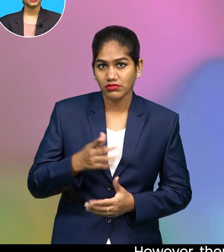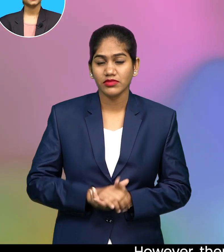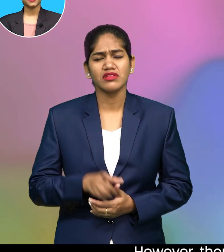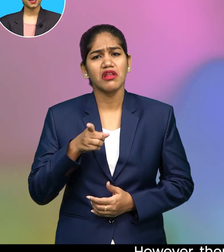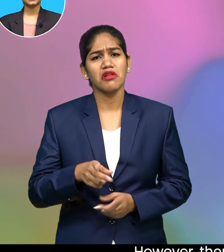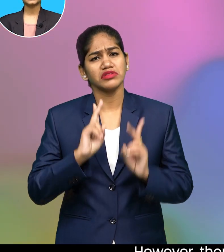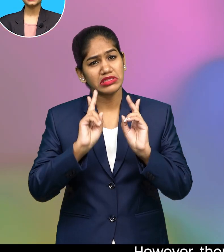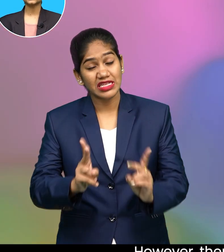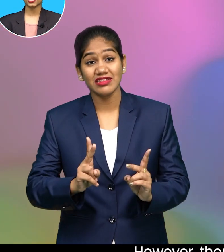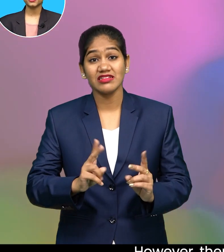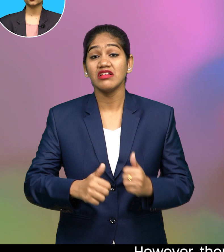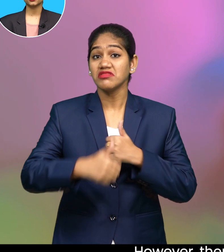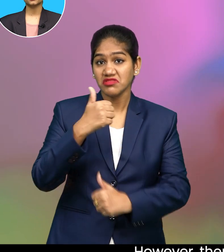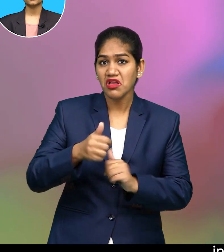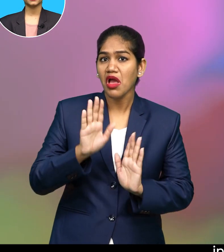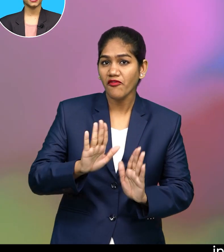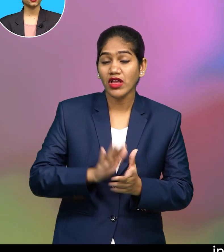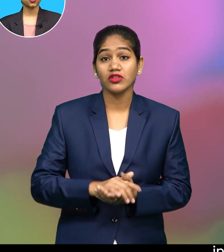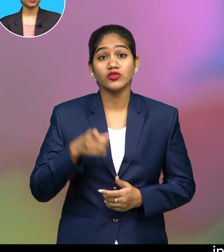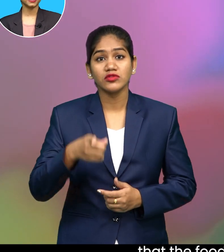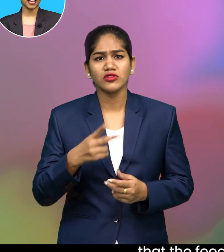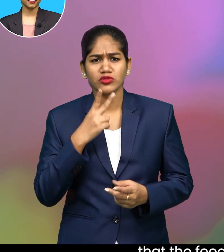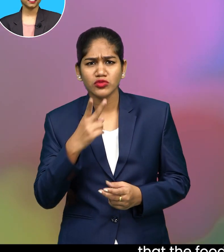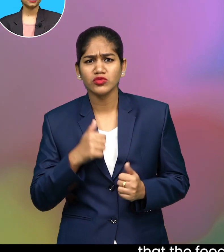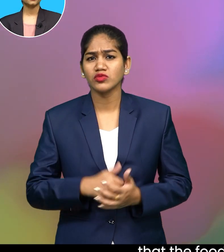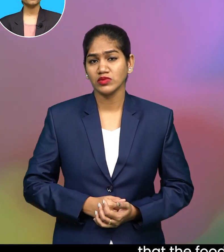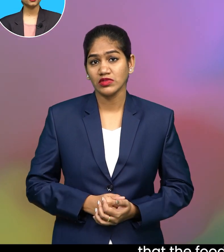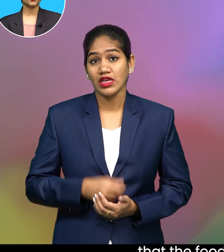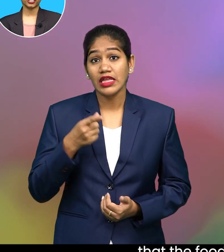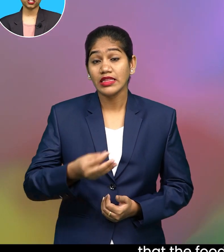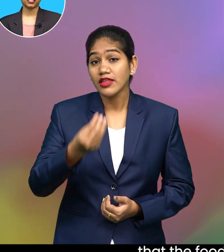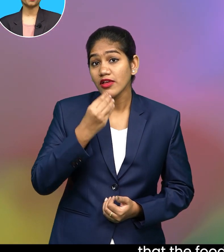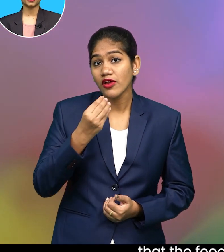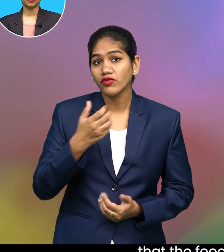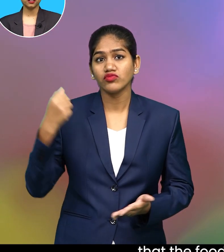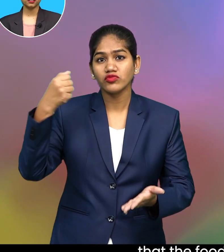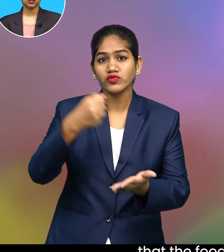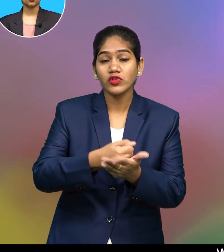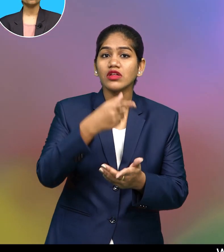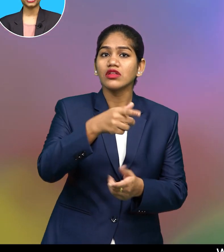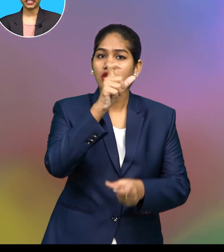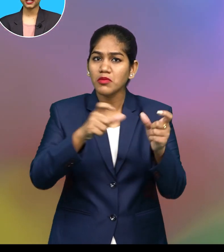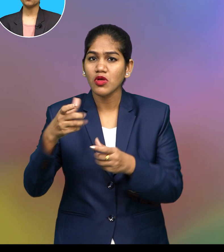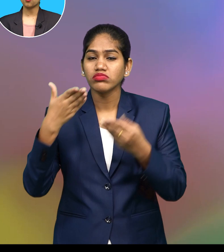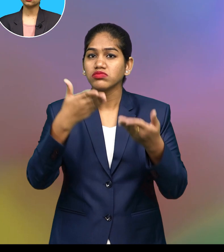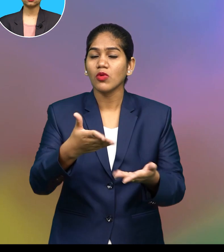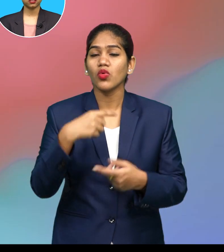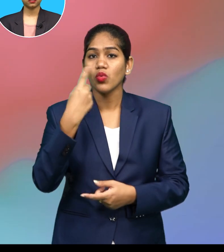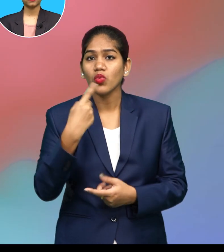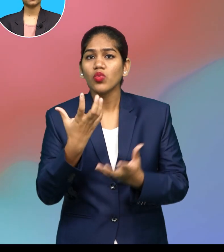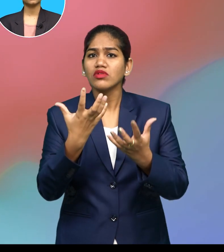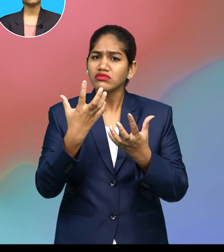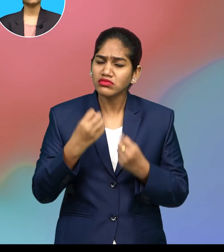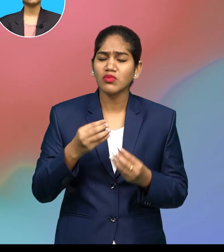However, there are still challenges in ensuring that the food reaches the people who need it